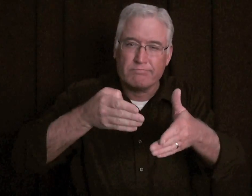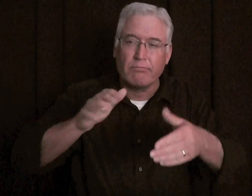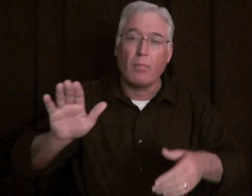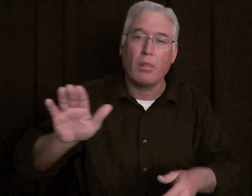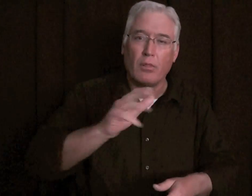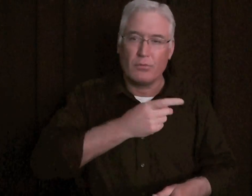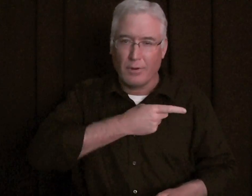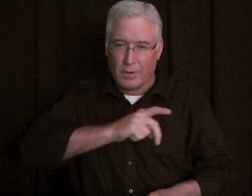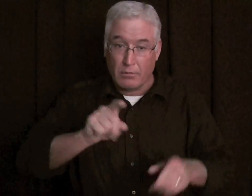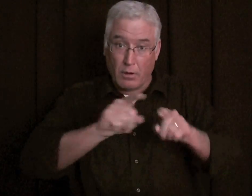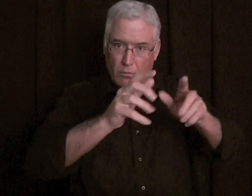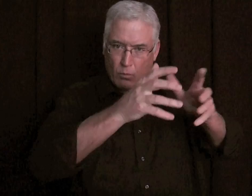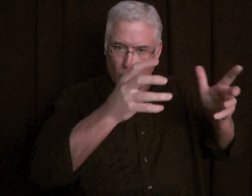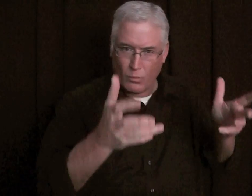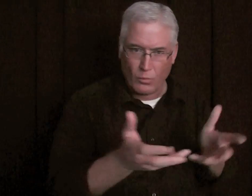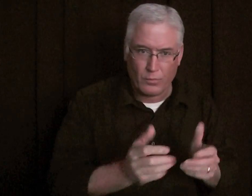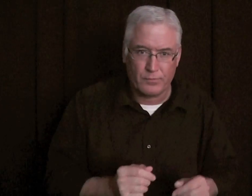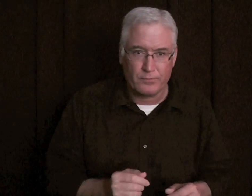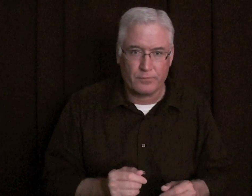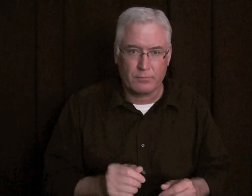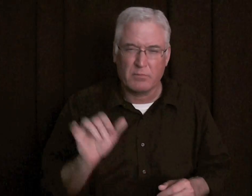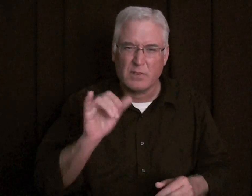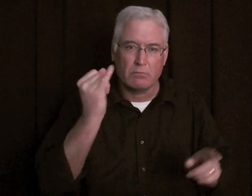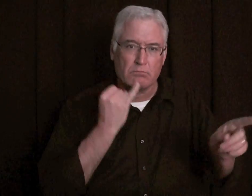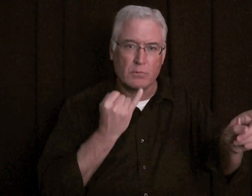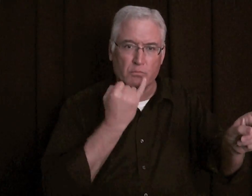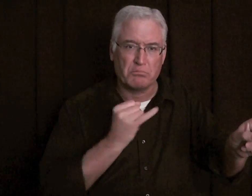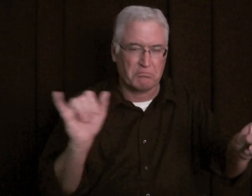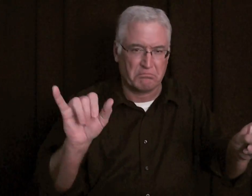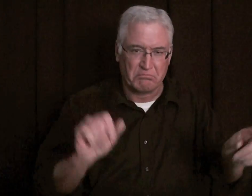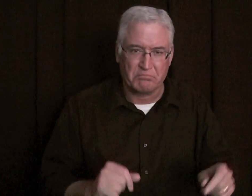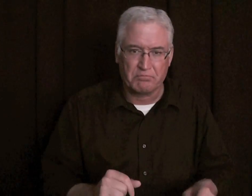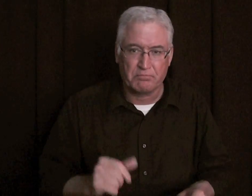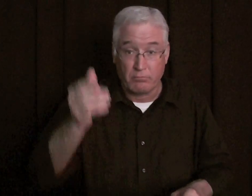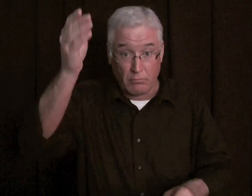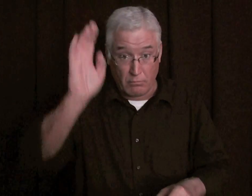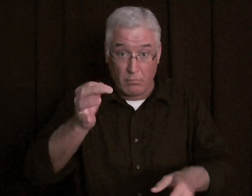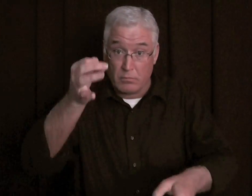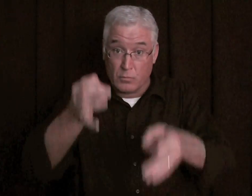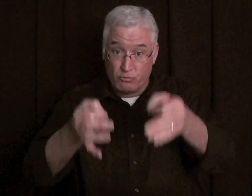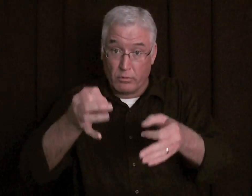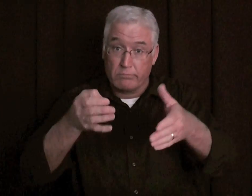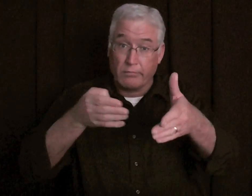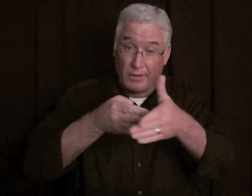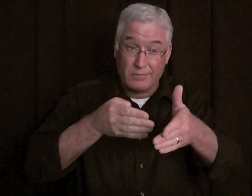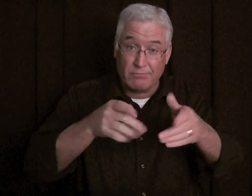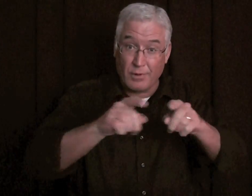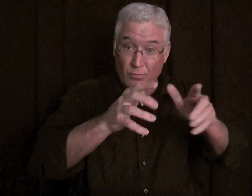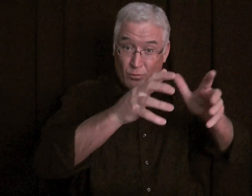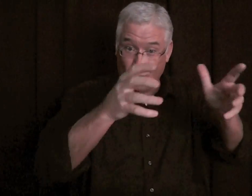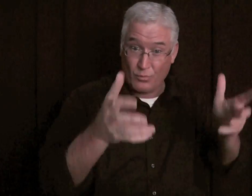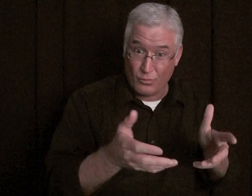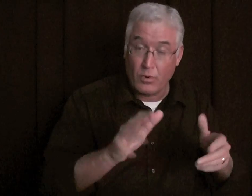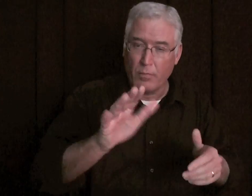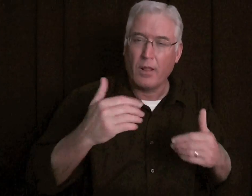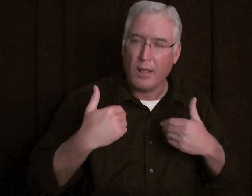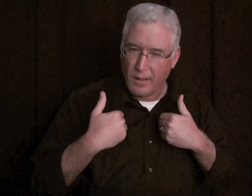believers there who will face suffering, though, just as the whole denomination will, just as the nation of Israel did in